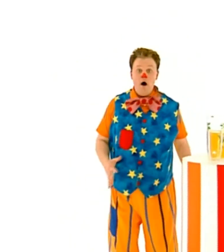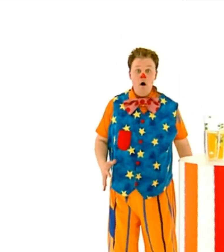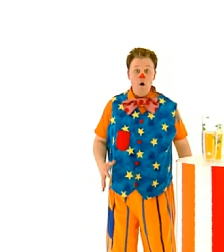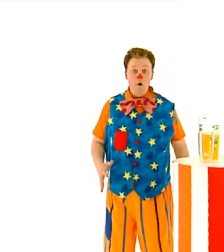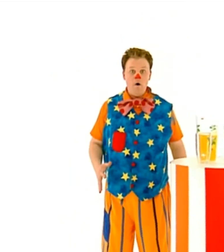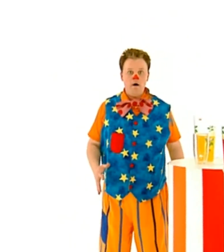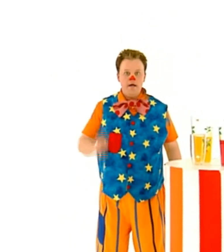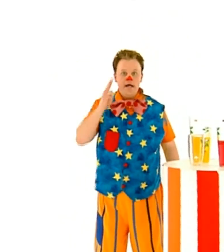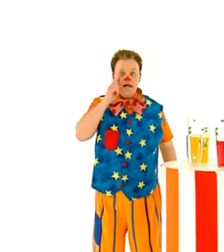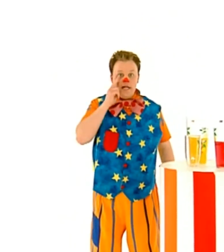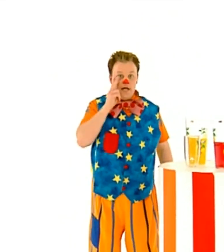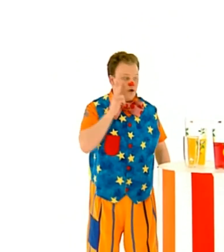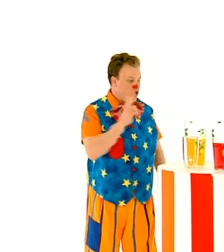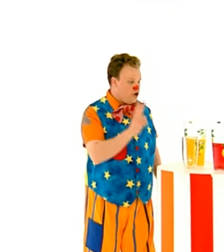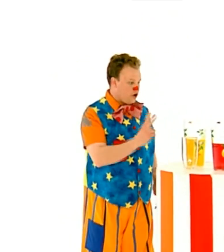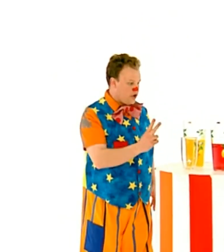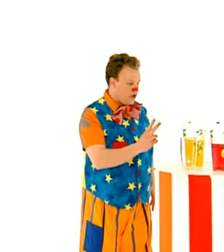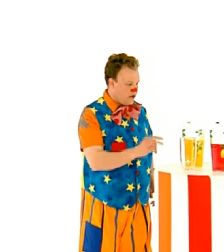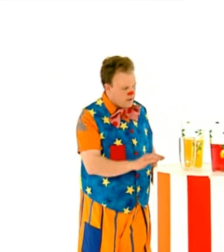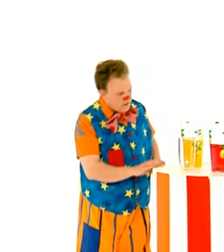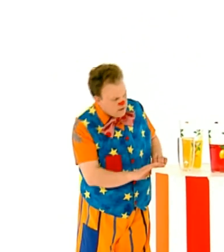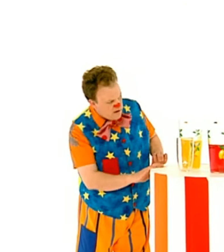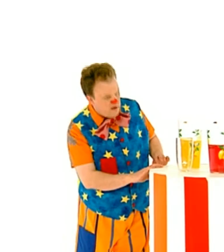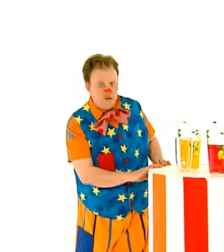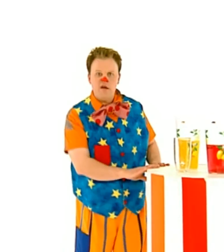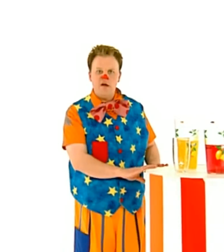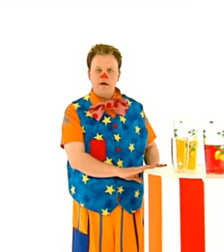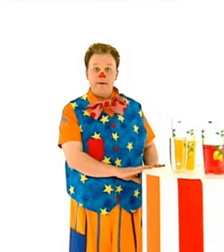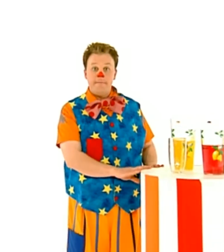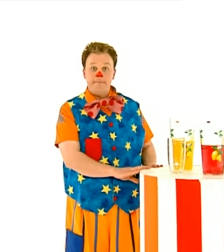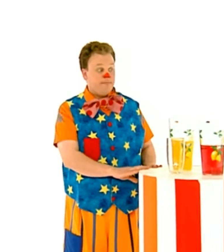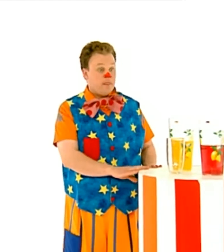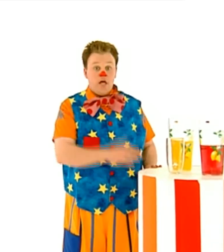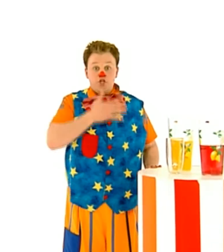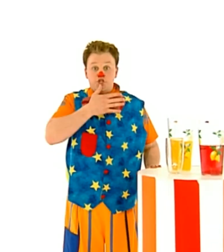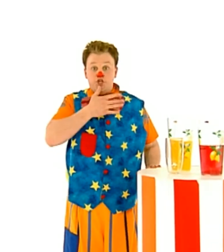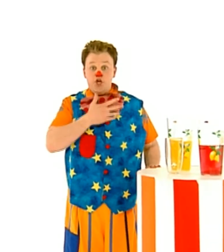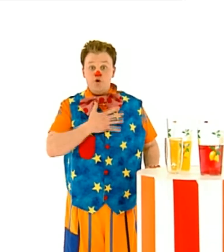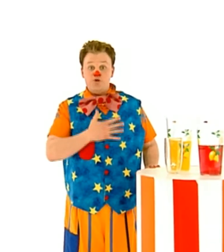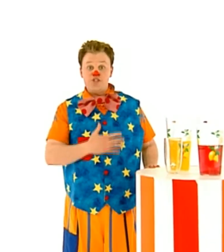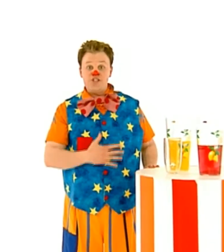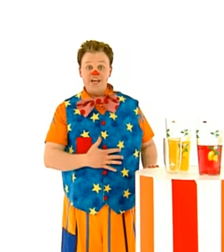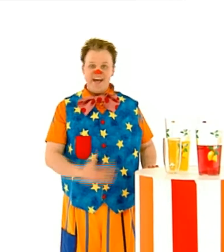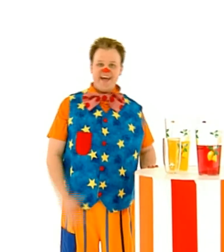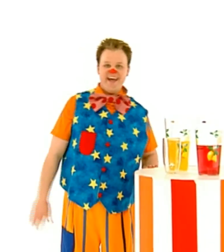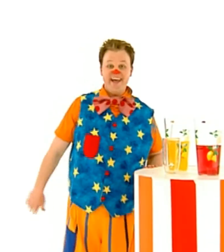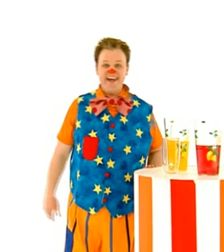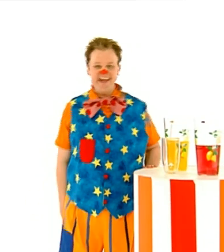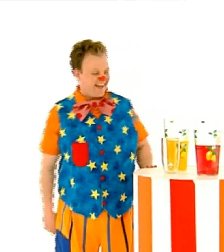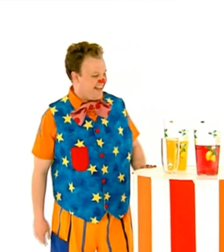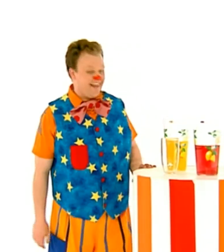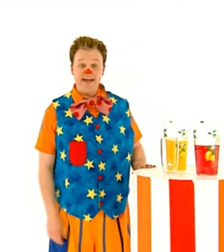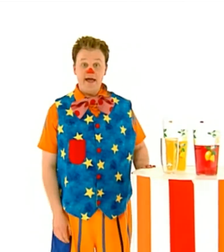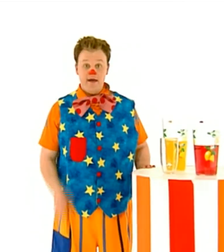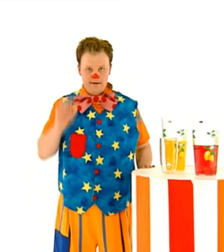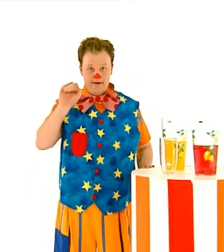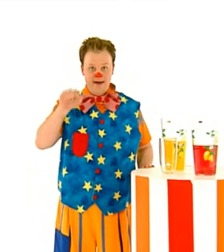Oh, look. What's that, Mr. Tumble? Juice. Juice, Mr. Tumble?